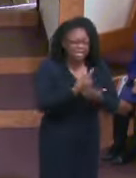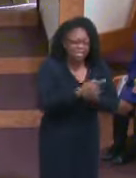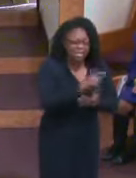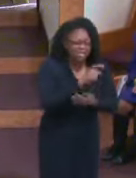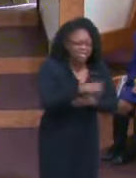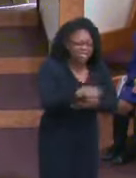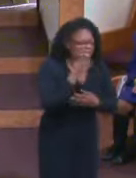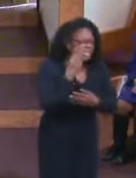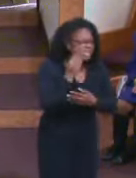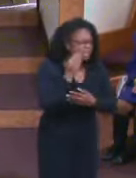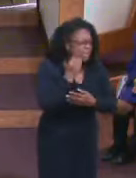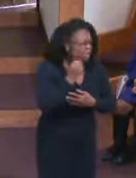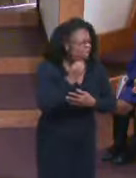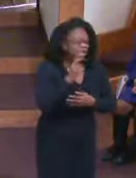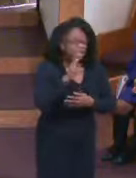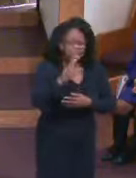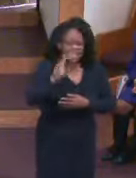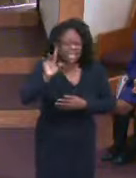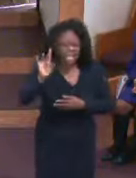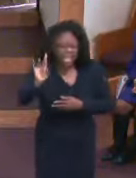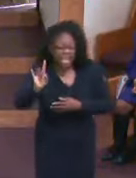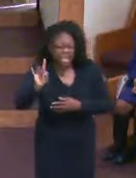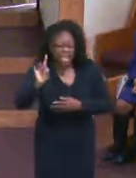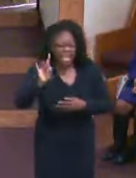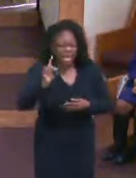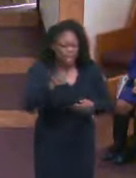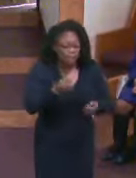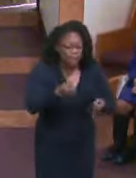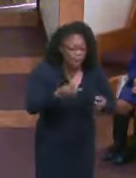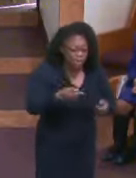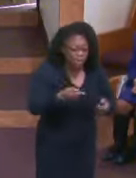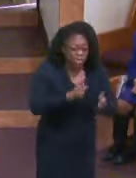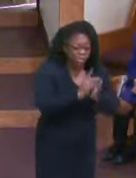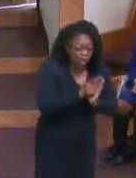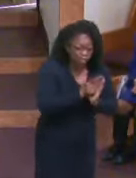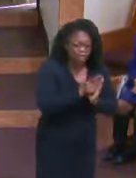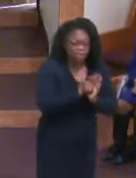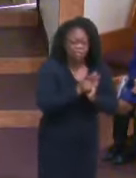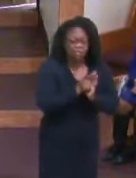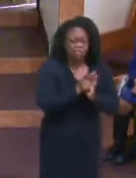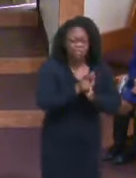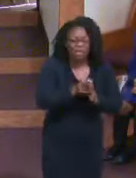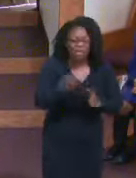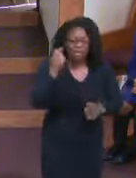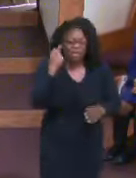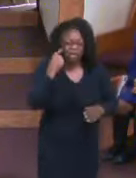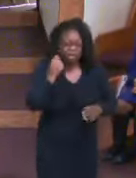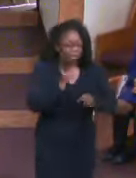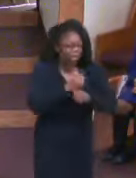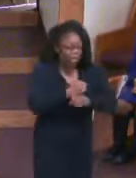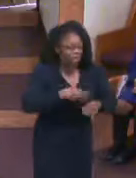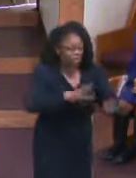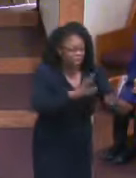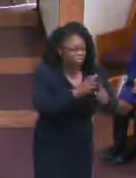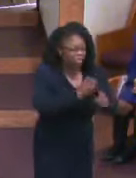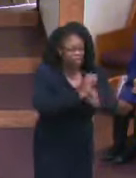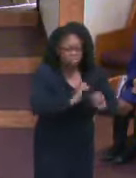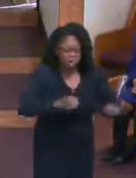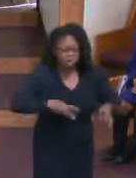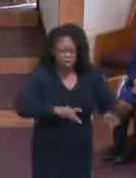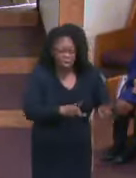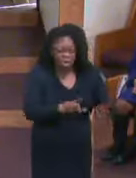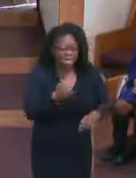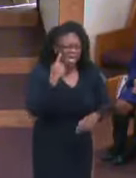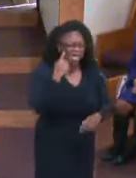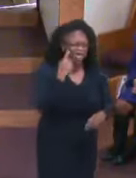that we begin to realize, but God. Have you ever been in that situation where a way was made out of no way, and you thought maybe it was because you